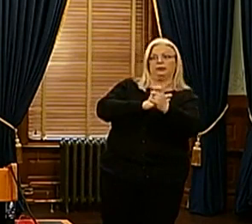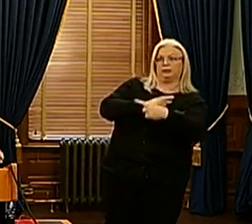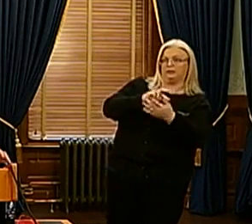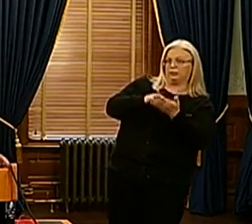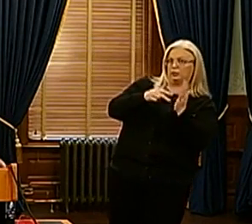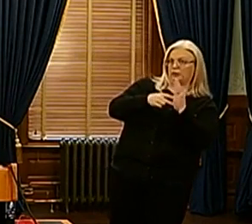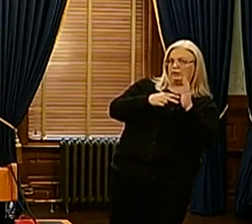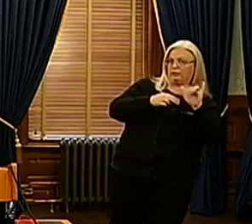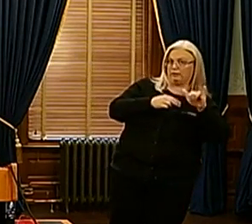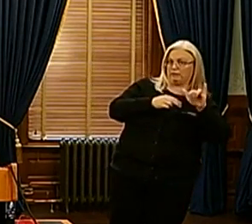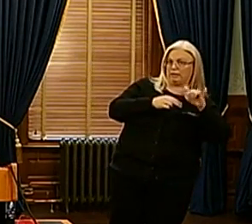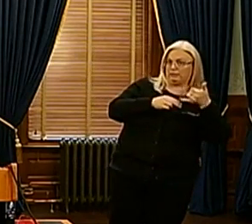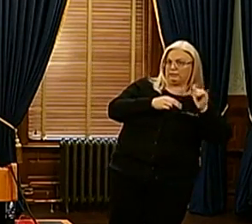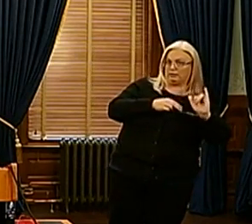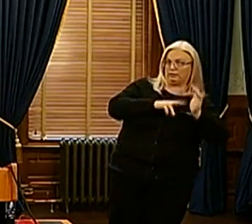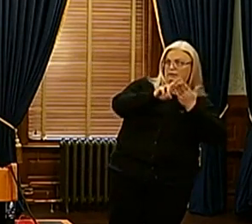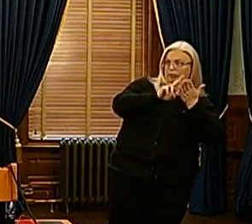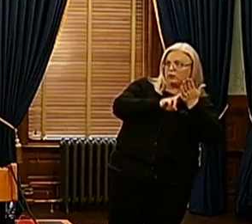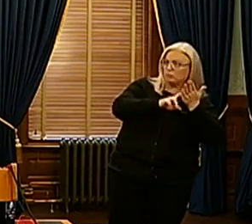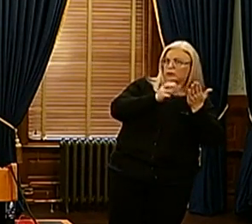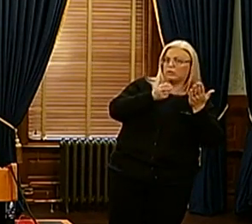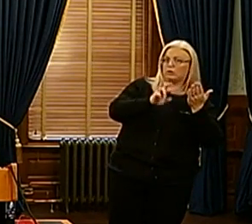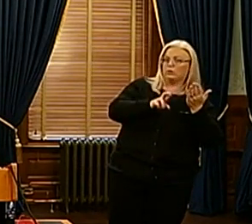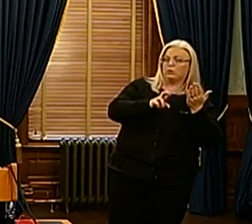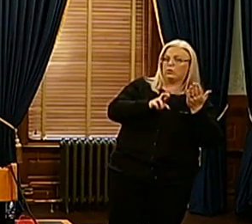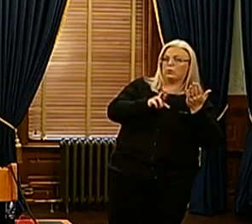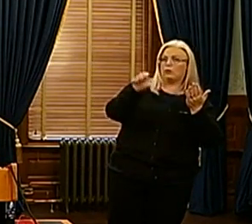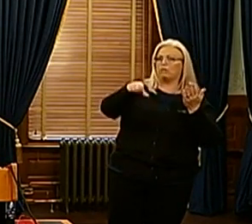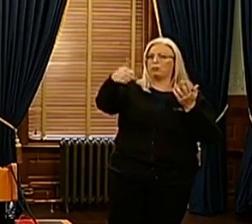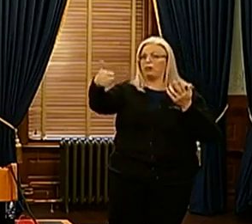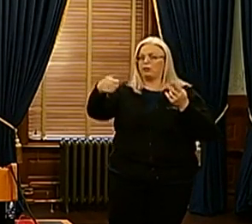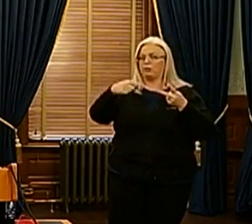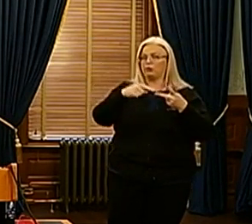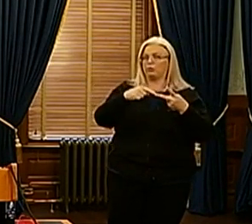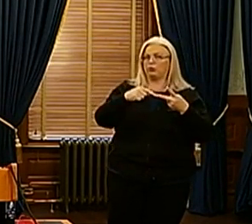Does that go for these contracts, or is there another?